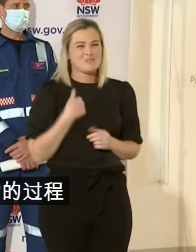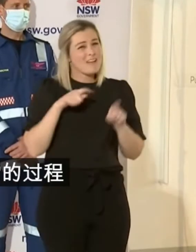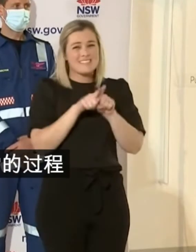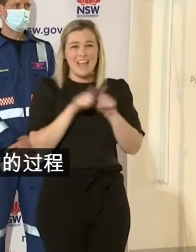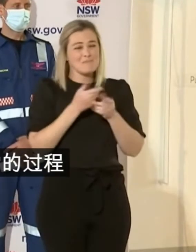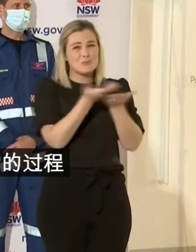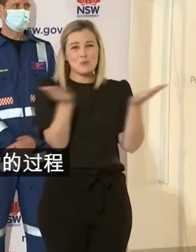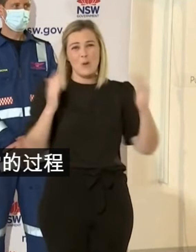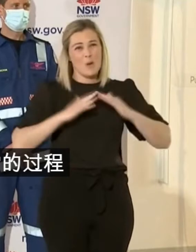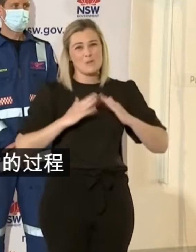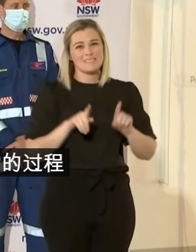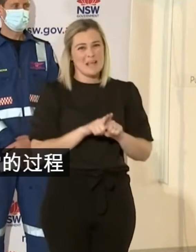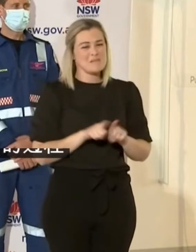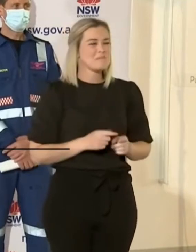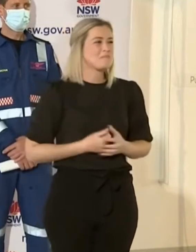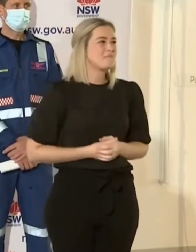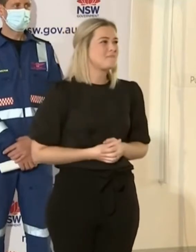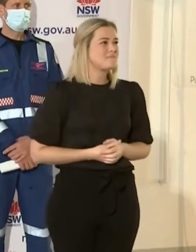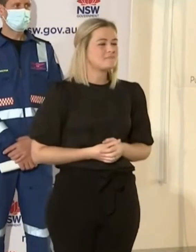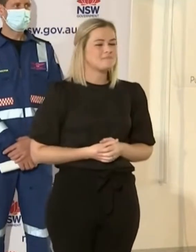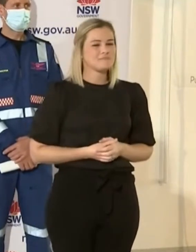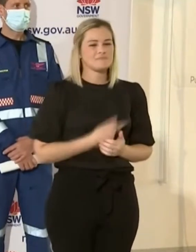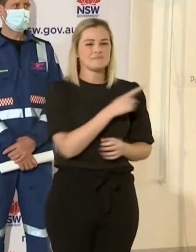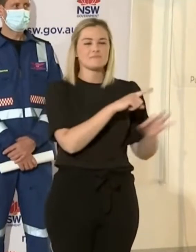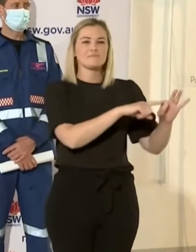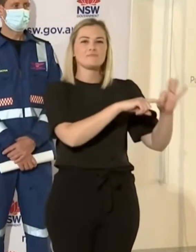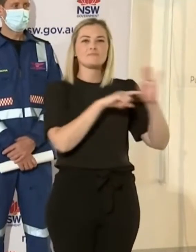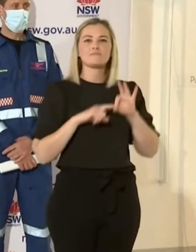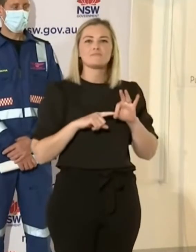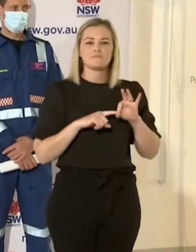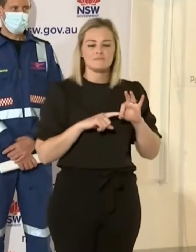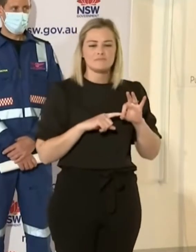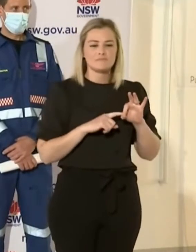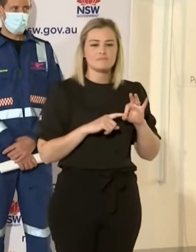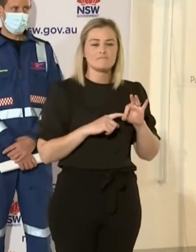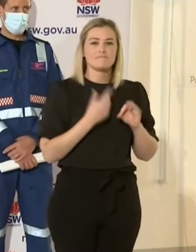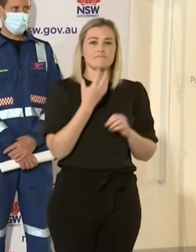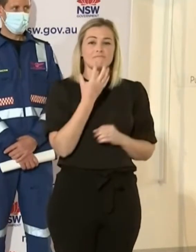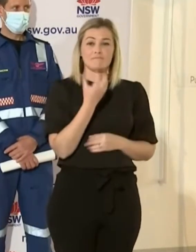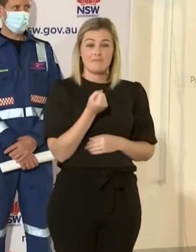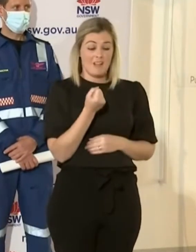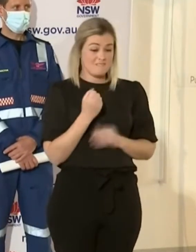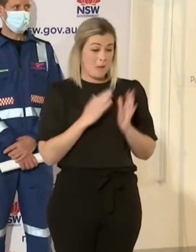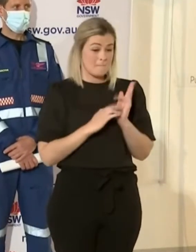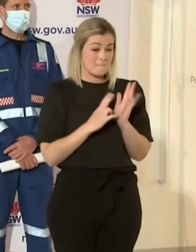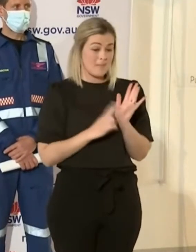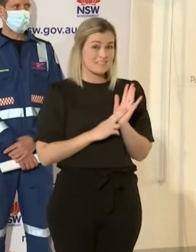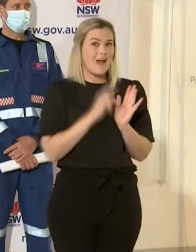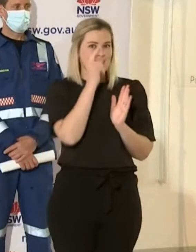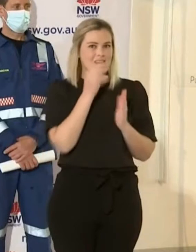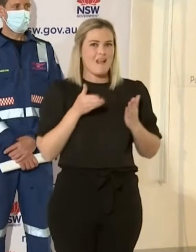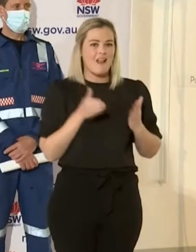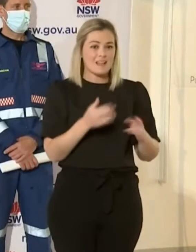to normality, that Freedom Day, that 70%, is obviously still quite a few weeks away. We've got picnics being allowed from next week for vaccinated